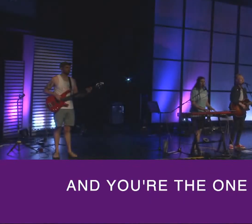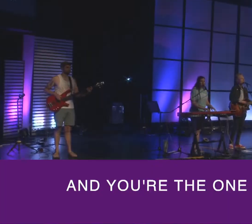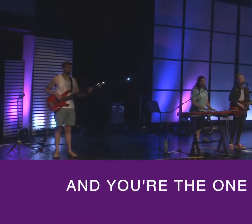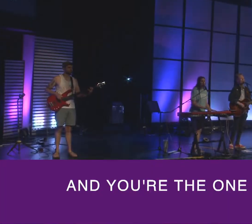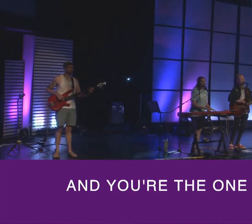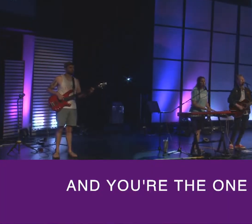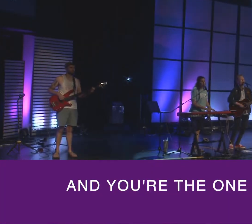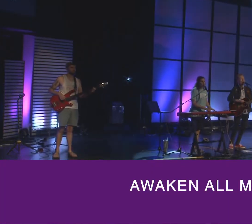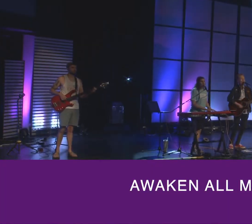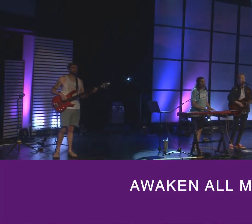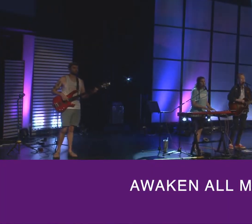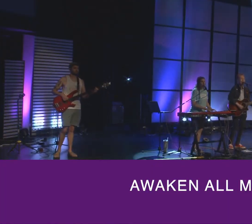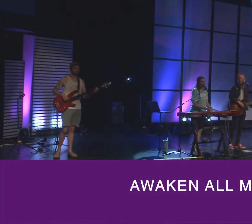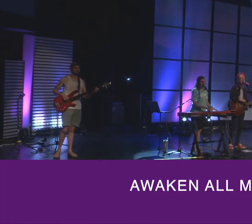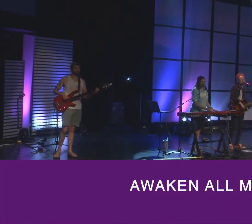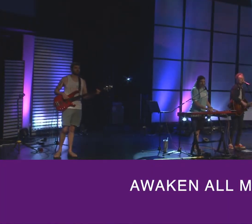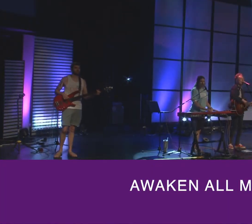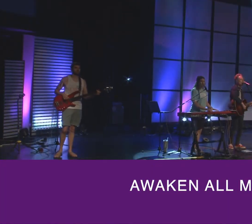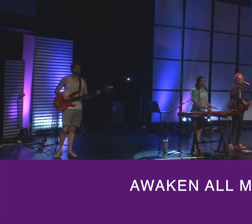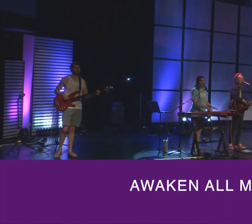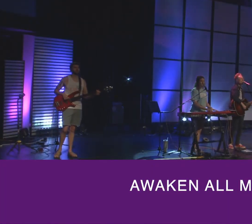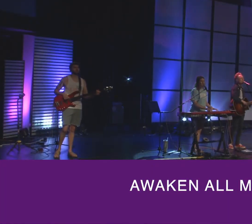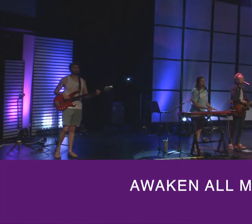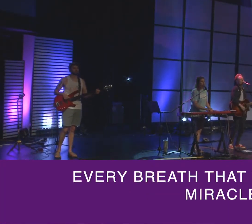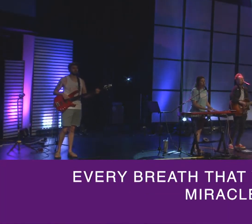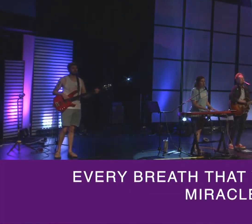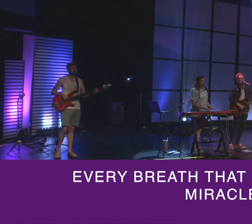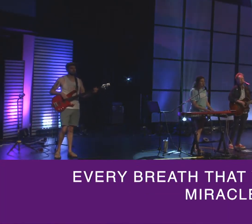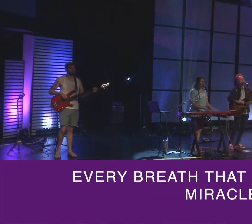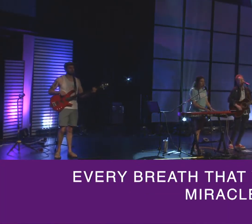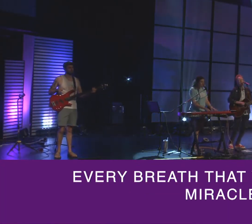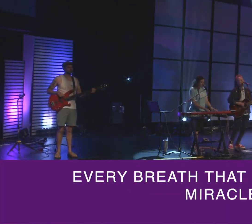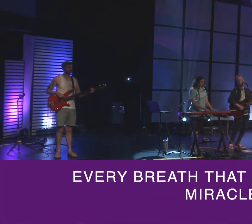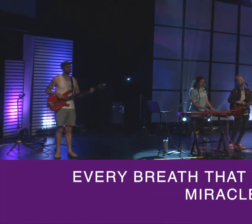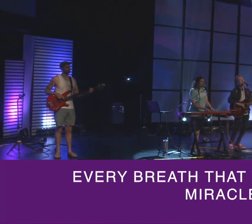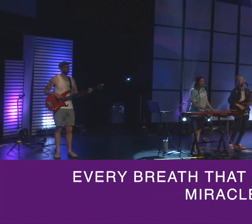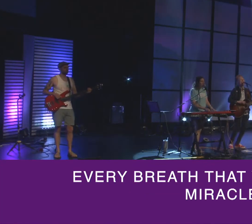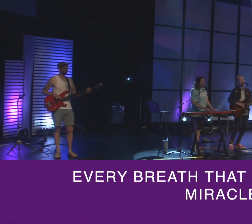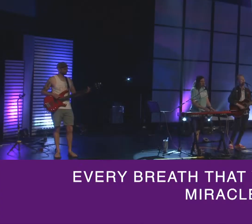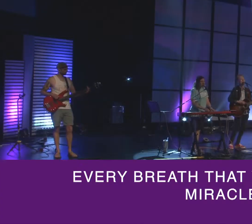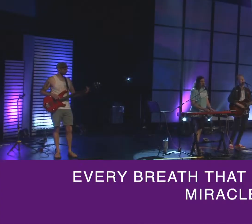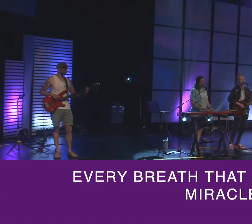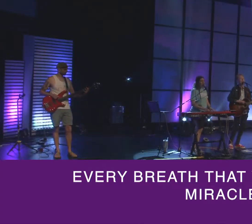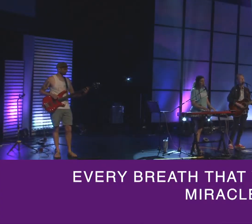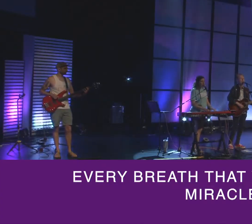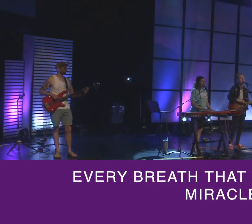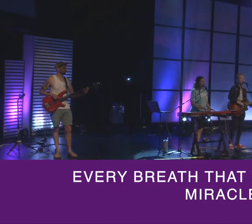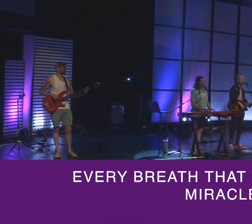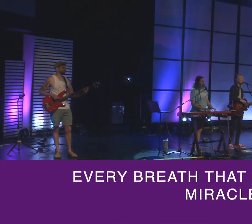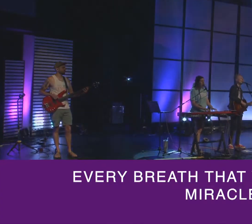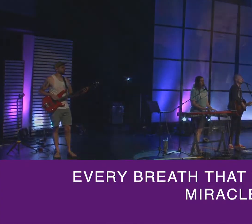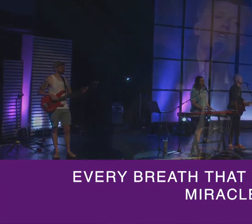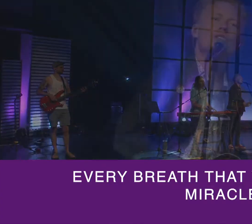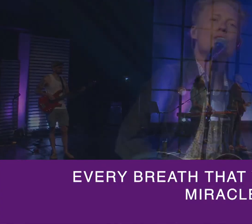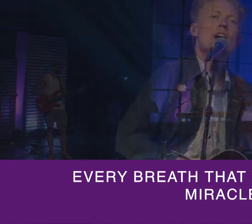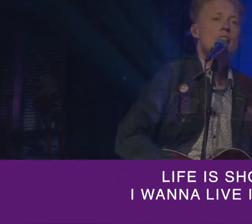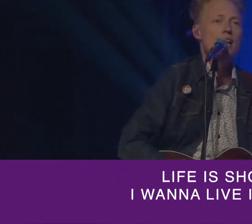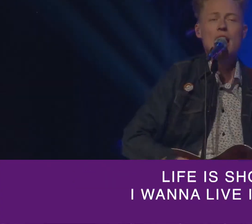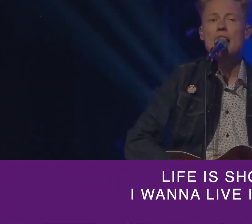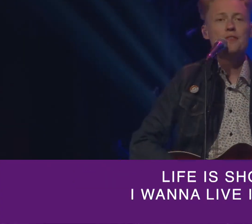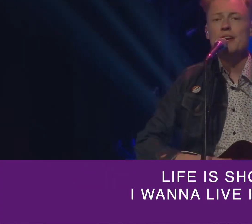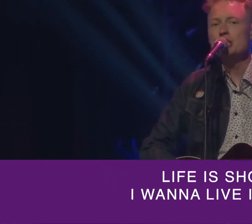I'm living for, awakening all my soul. Every breath that you take is a